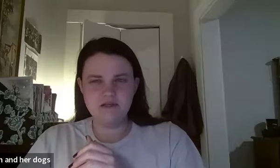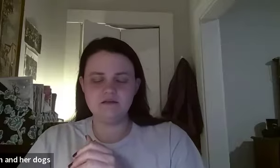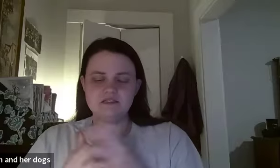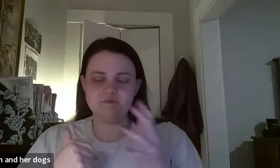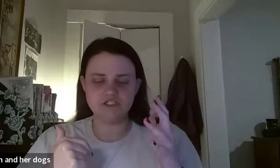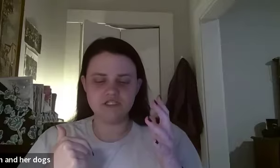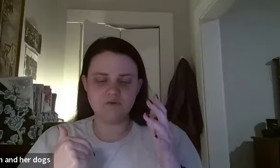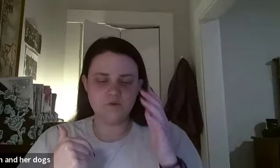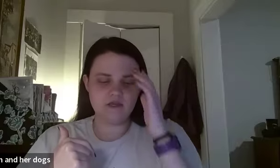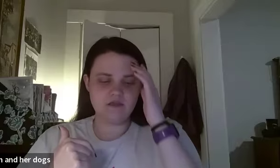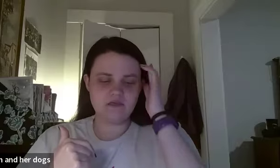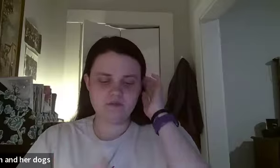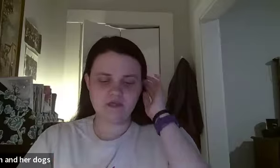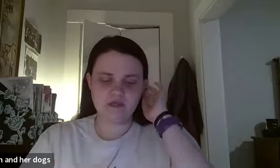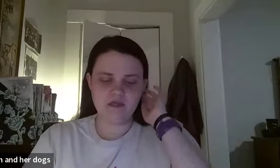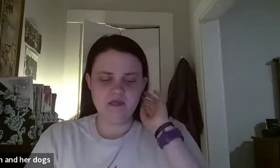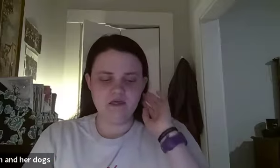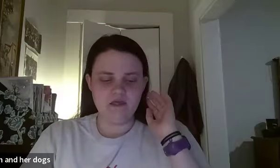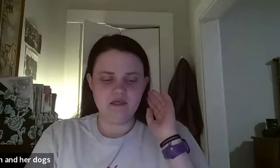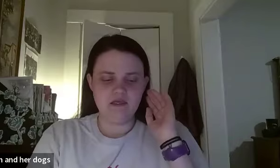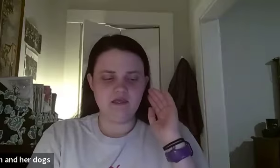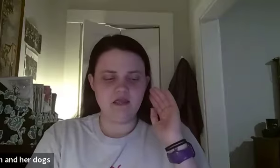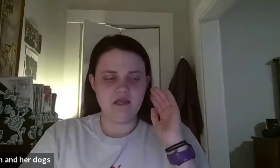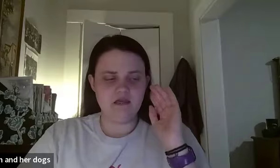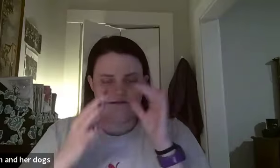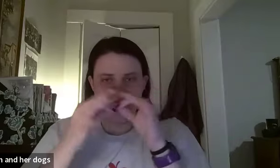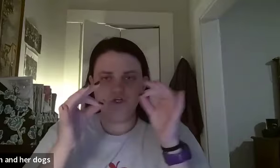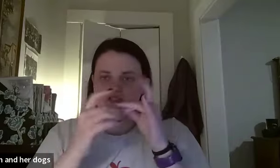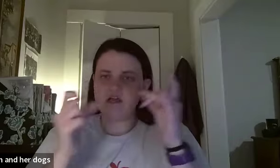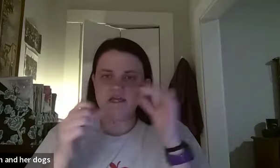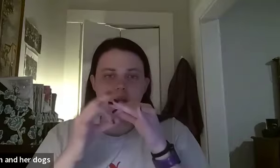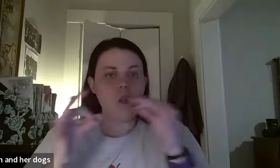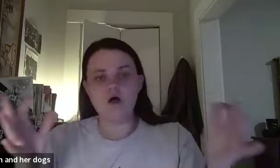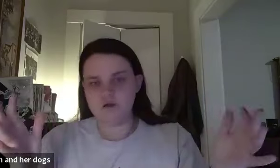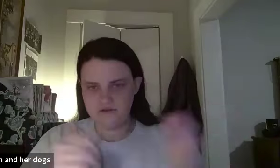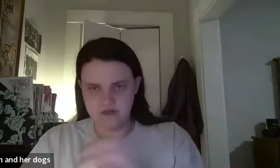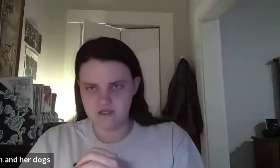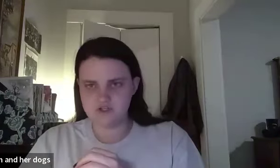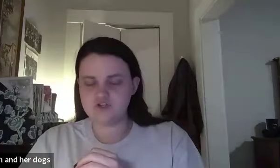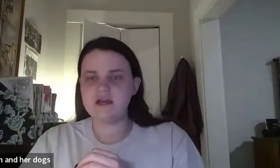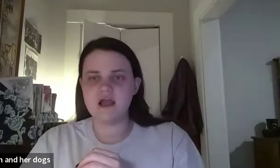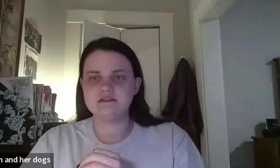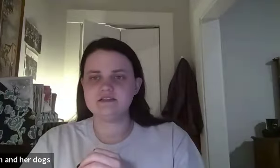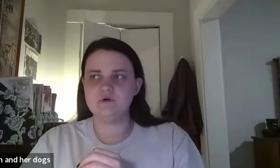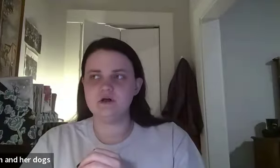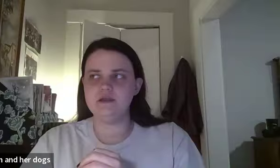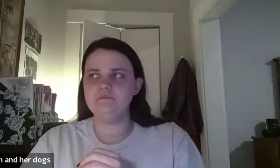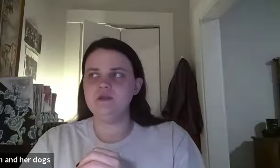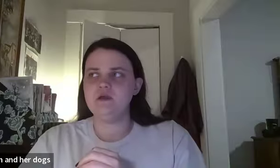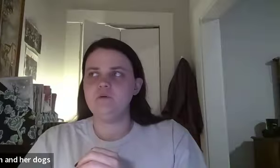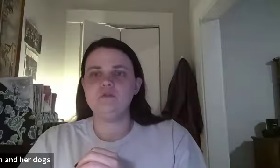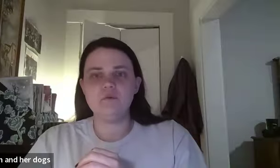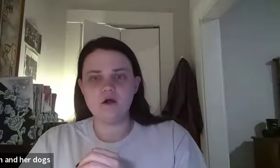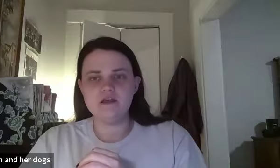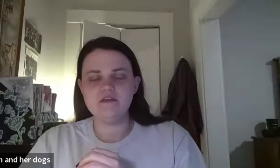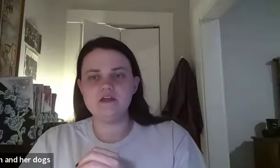it, especially with it being in when you're signing a long thing and you're trying to ask someone, well, the party that